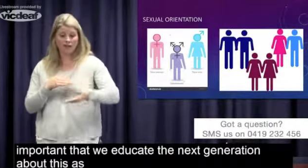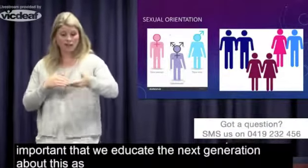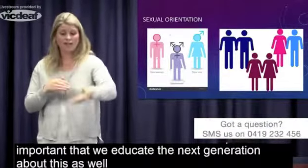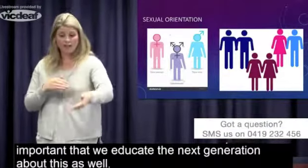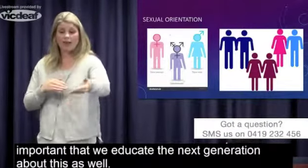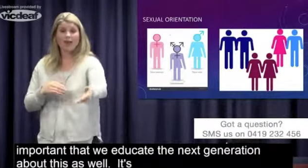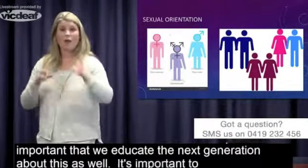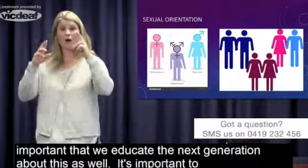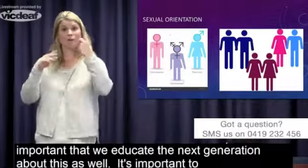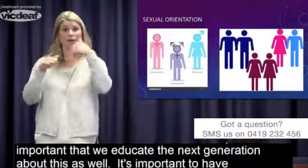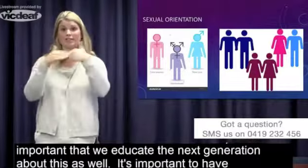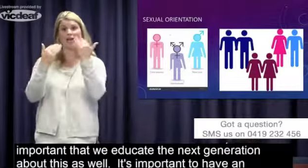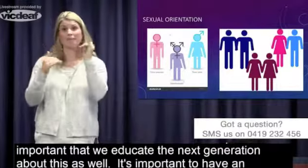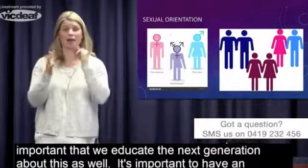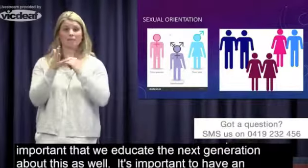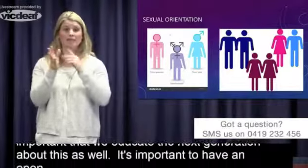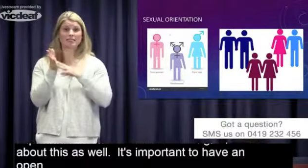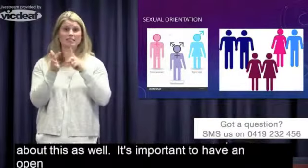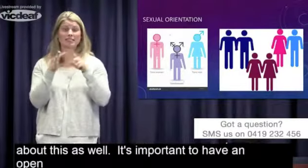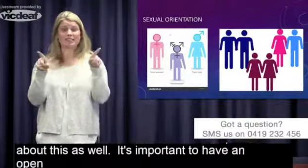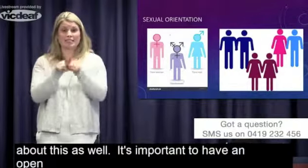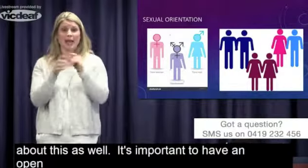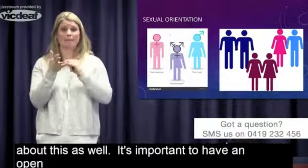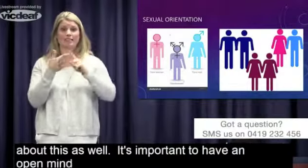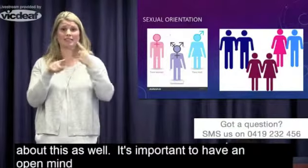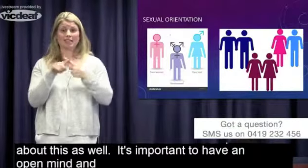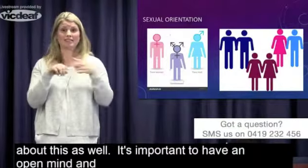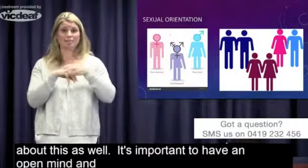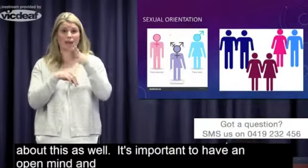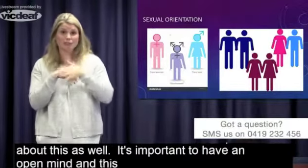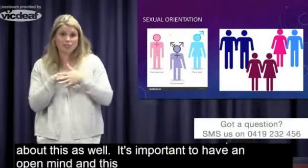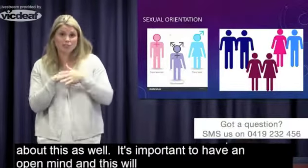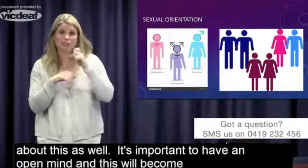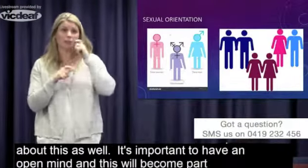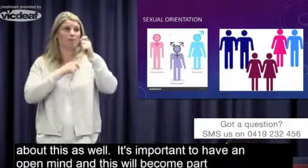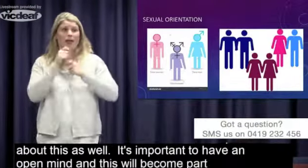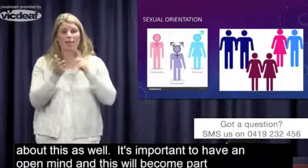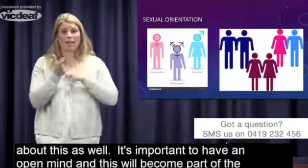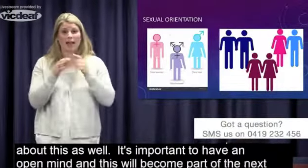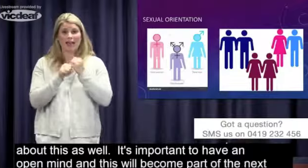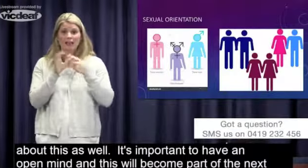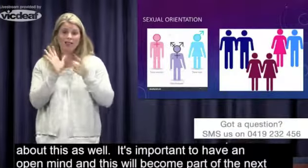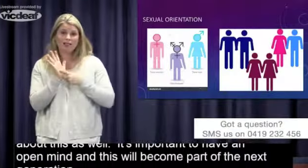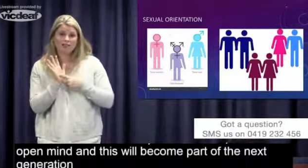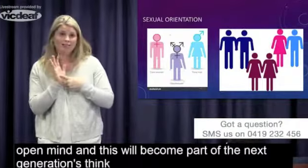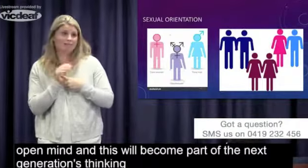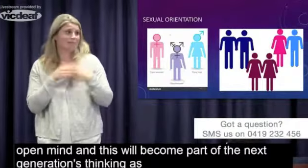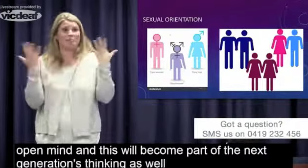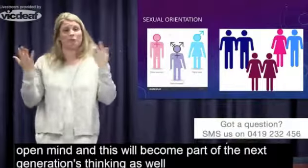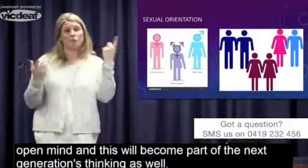mind, and then this will become part of the next generation's thinking as well. And hopefully gay and